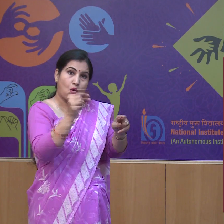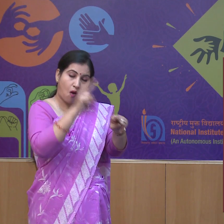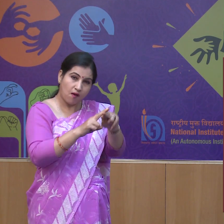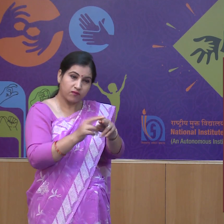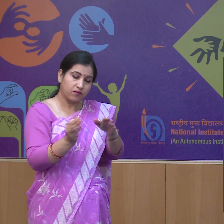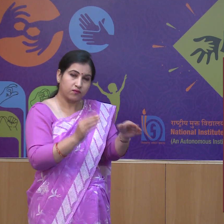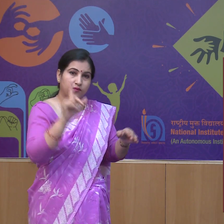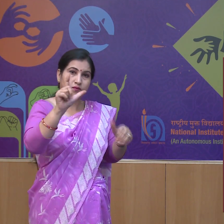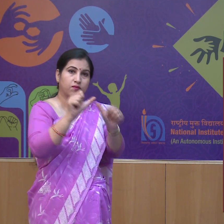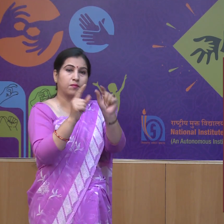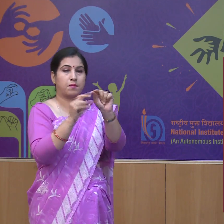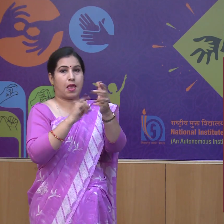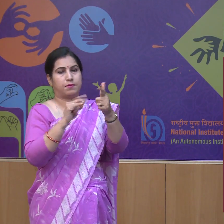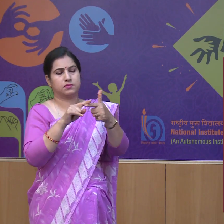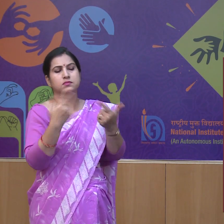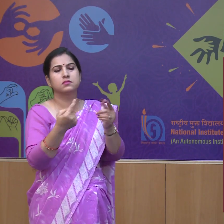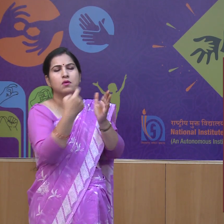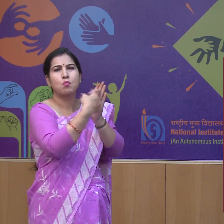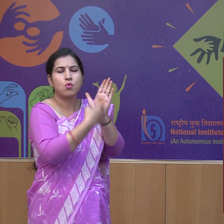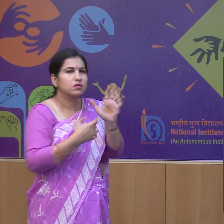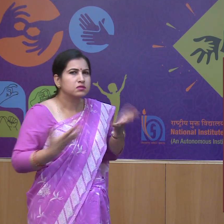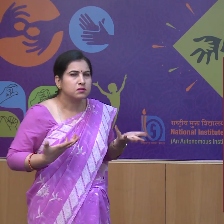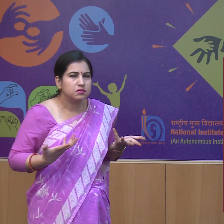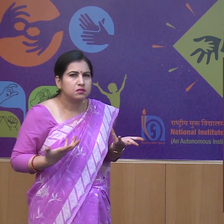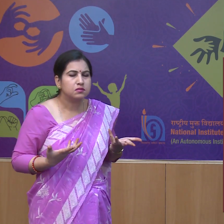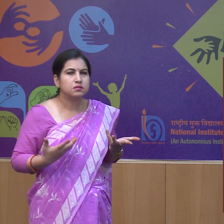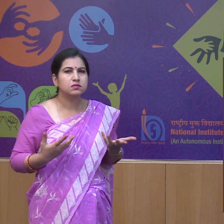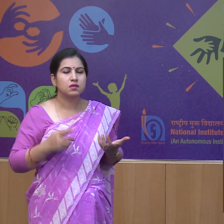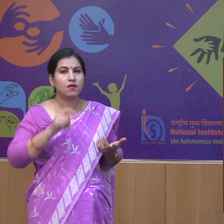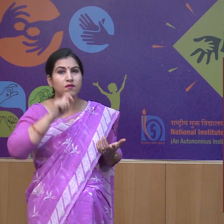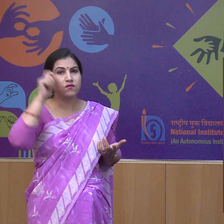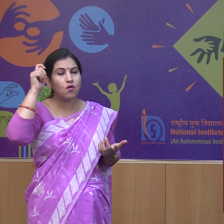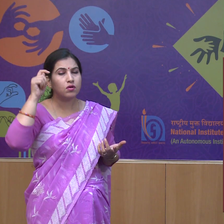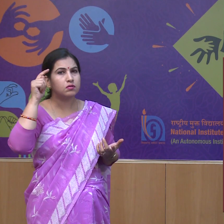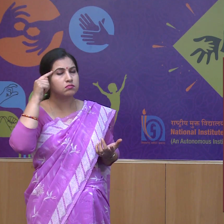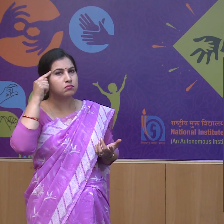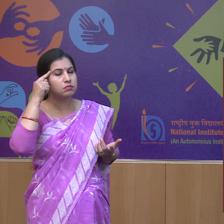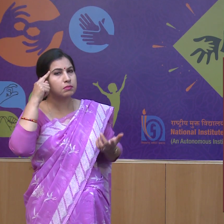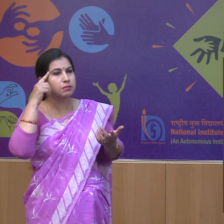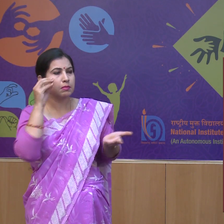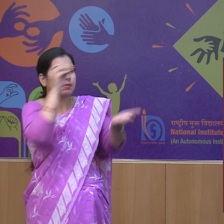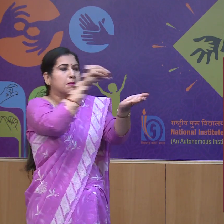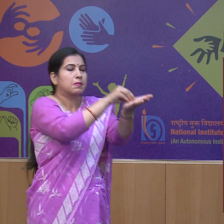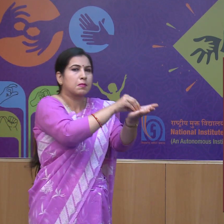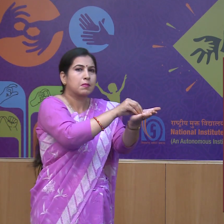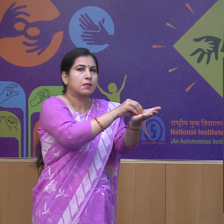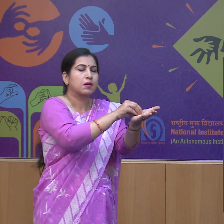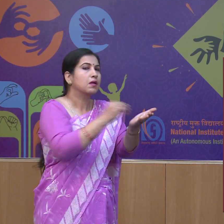This policy was introduced in the year